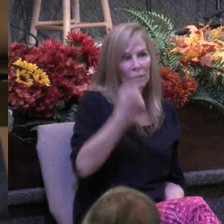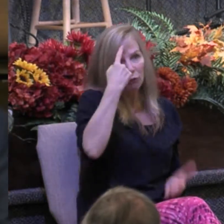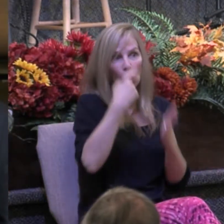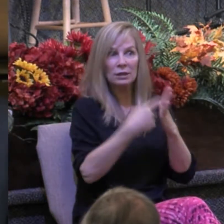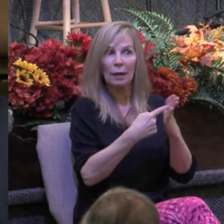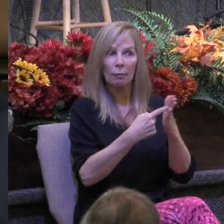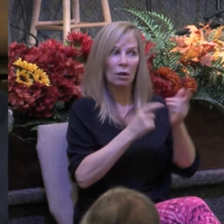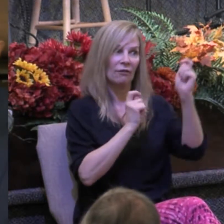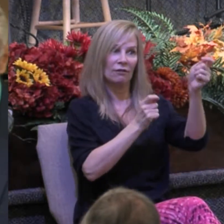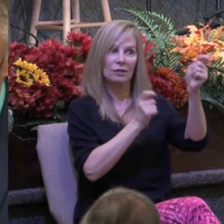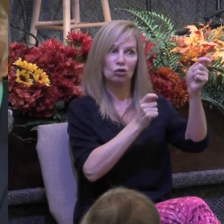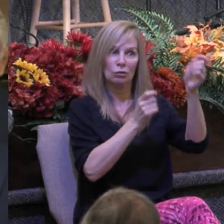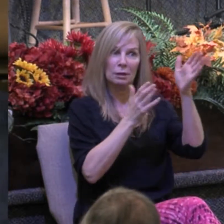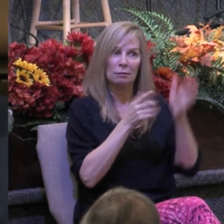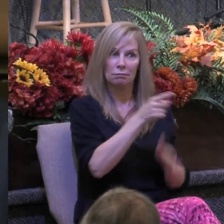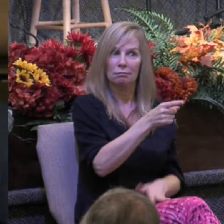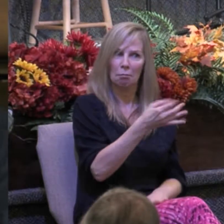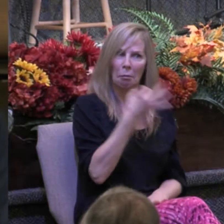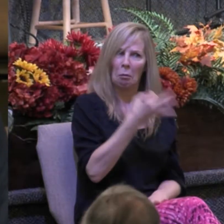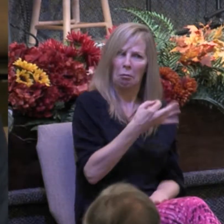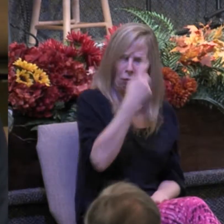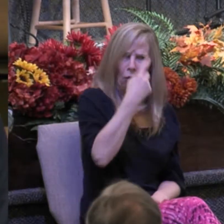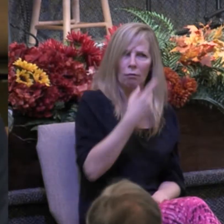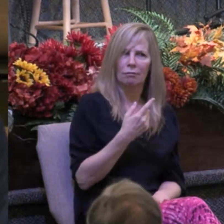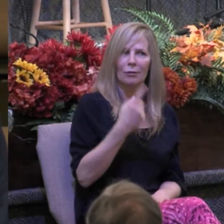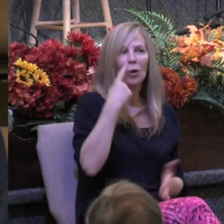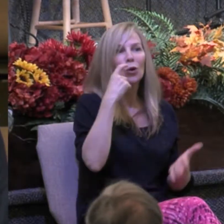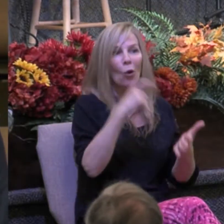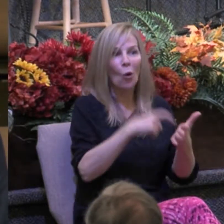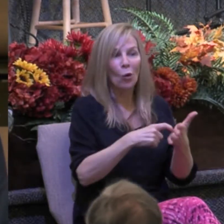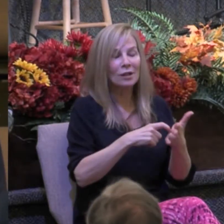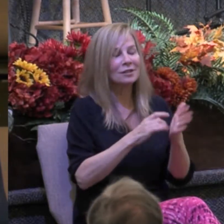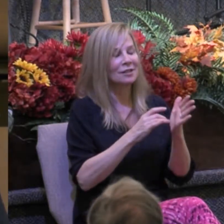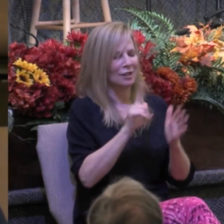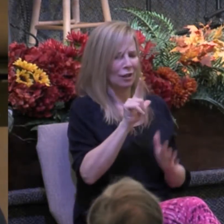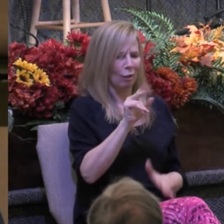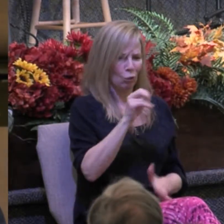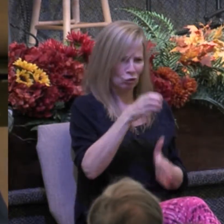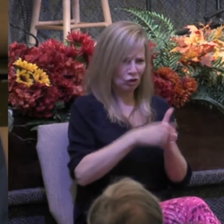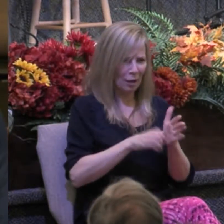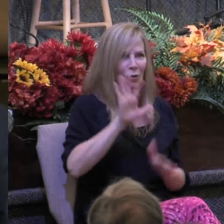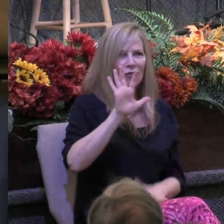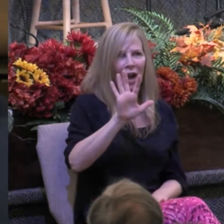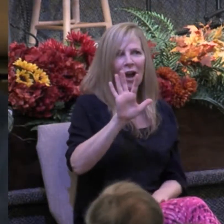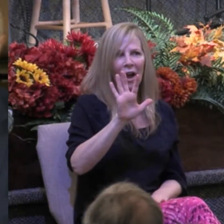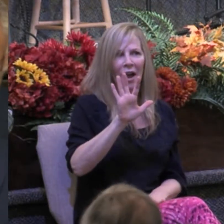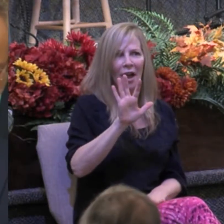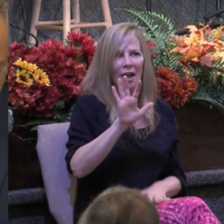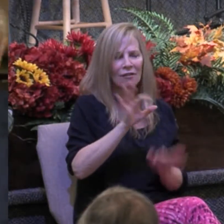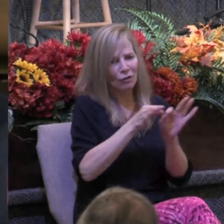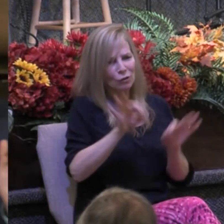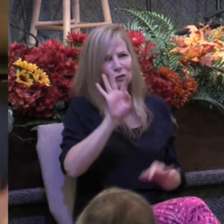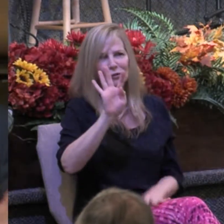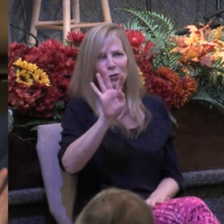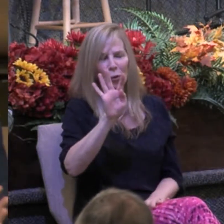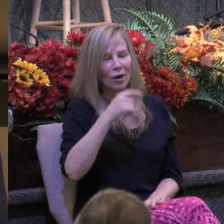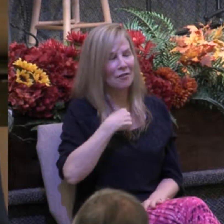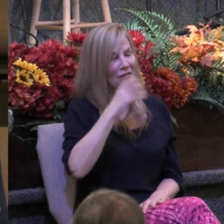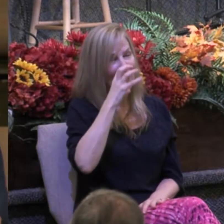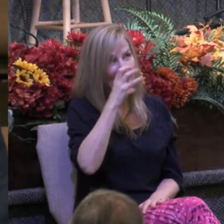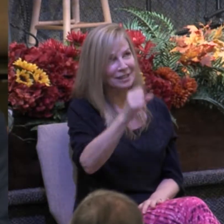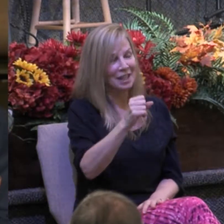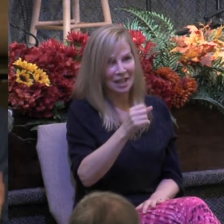fishermen. Notice what Jesus told Simon Peter to do. Luke chapter 5, starting at verse 4. I find this